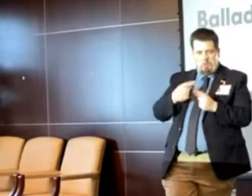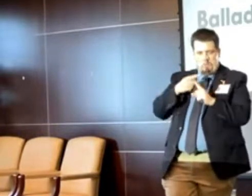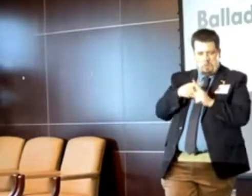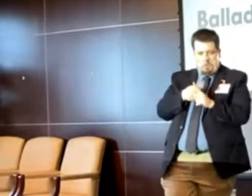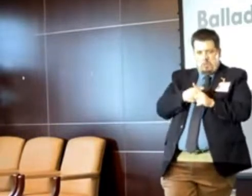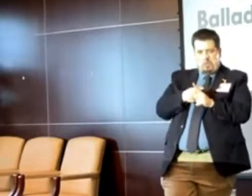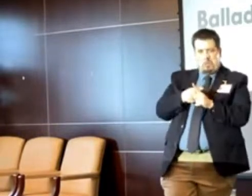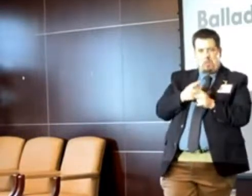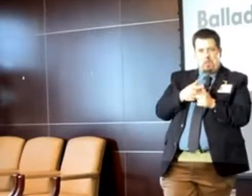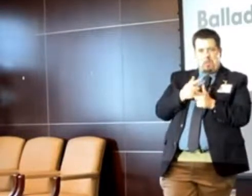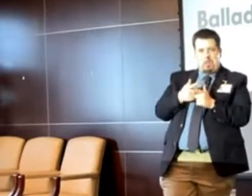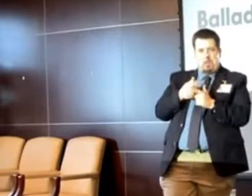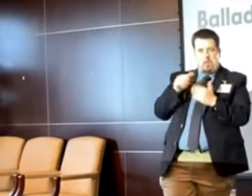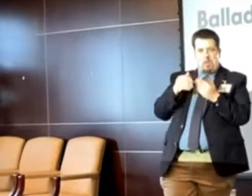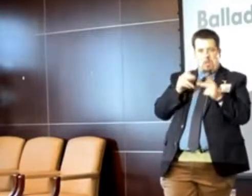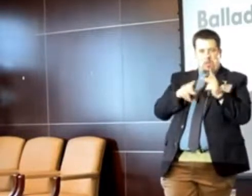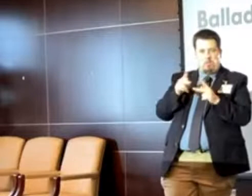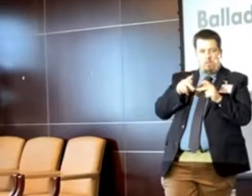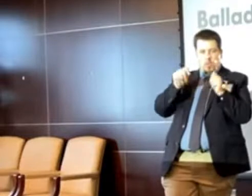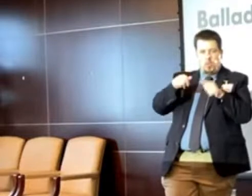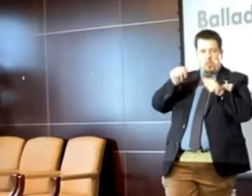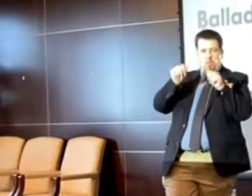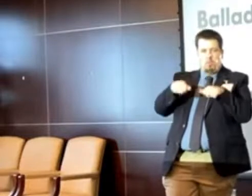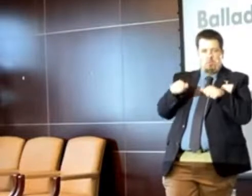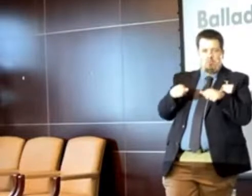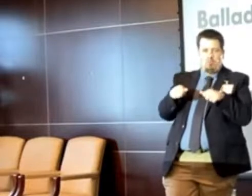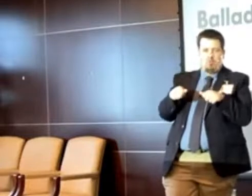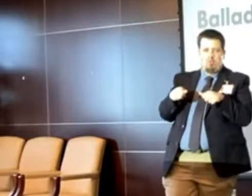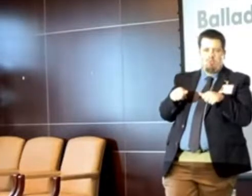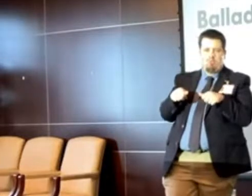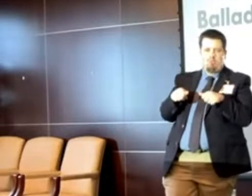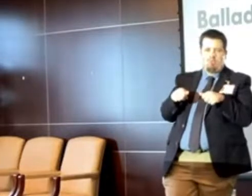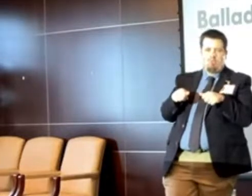and all the people that could potentially,